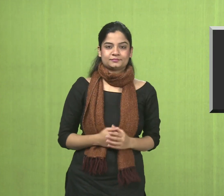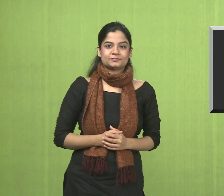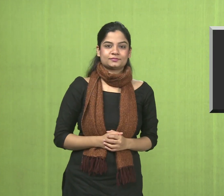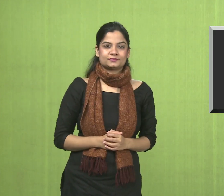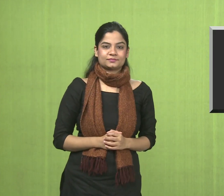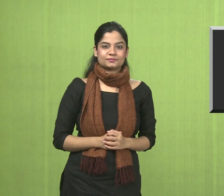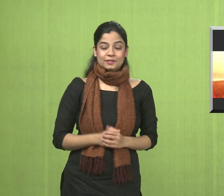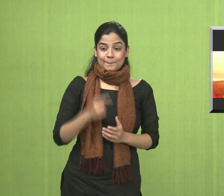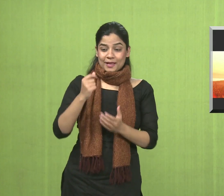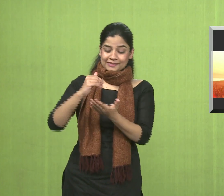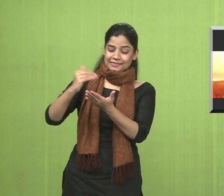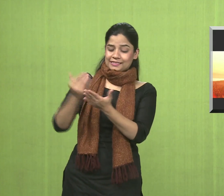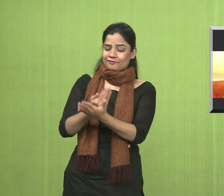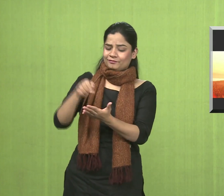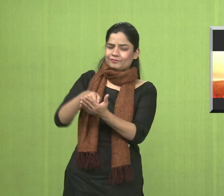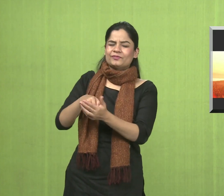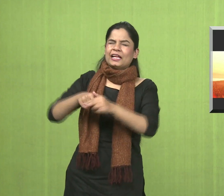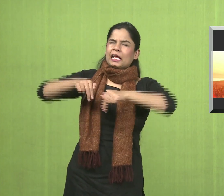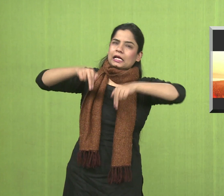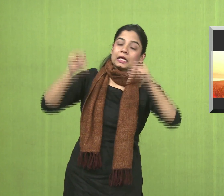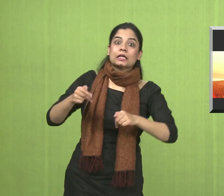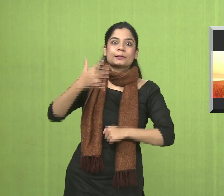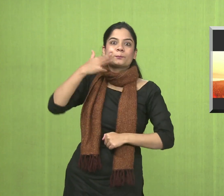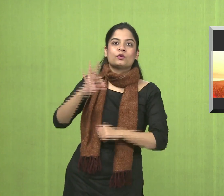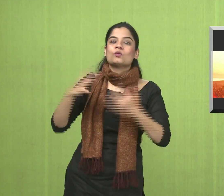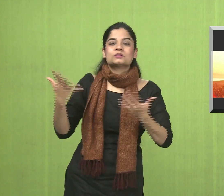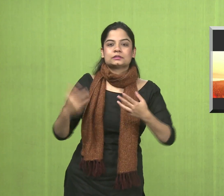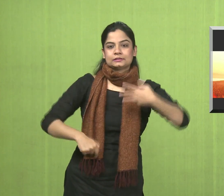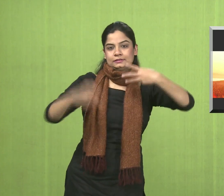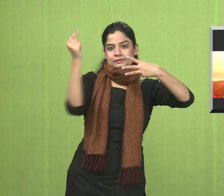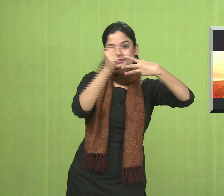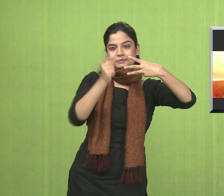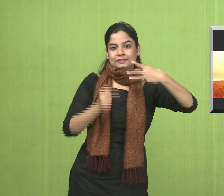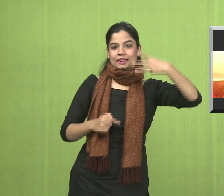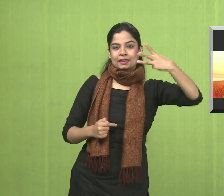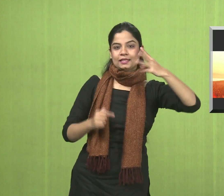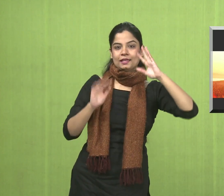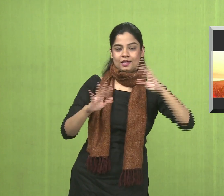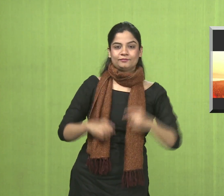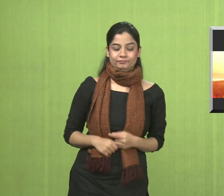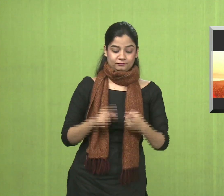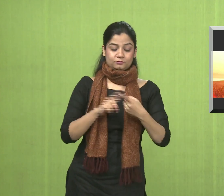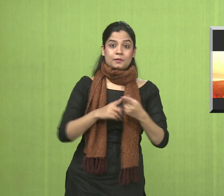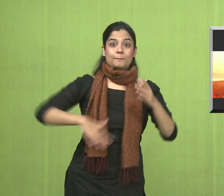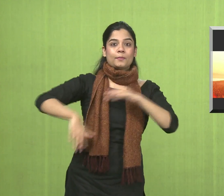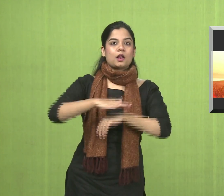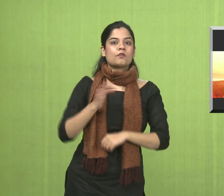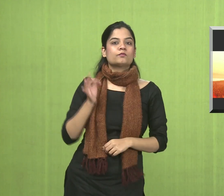interest. What's the need for saving? Why do we need to do saving? There are three important things. First is